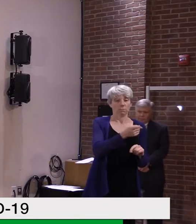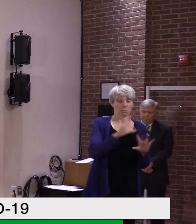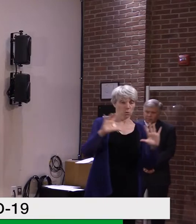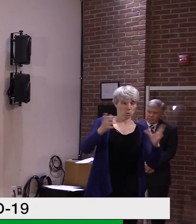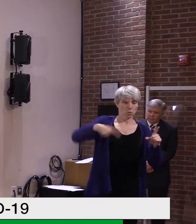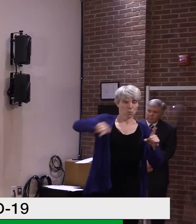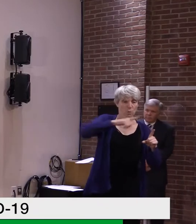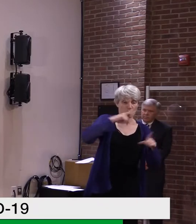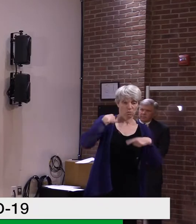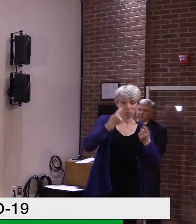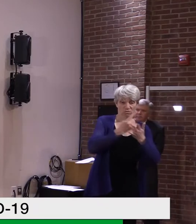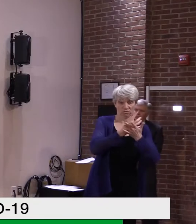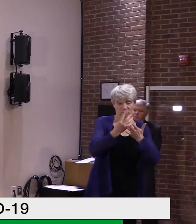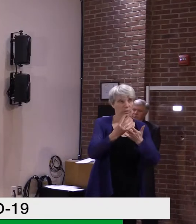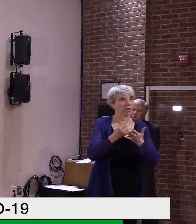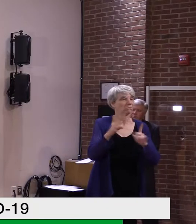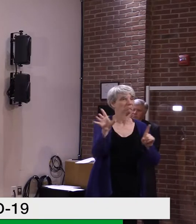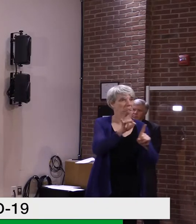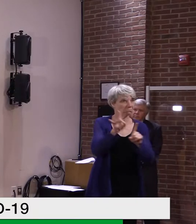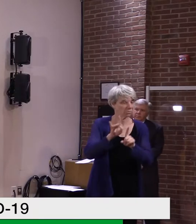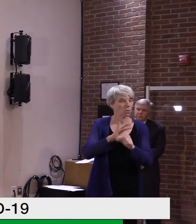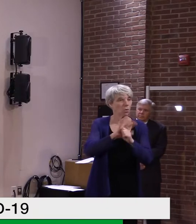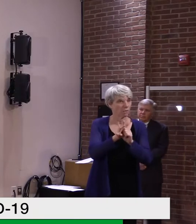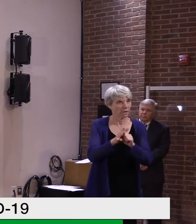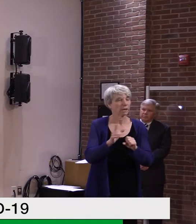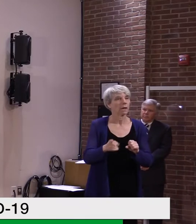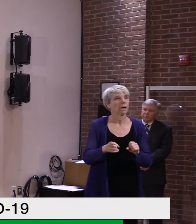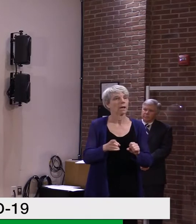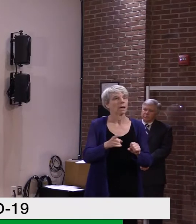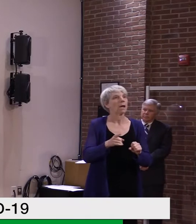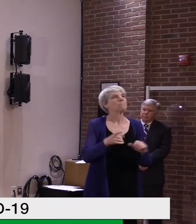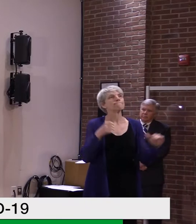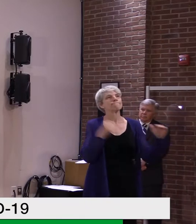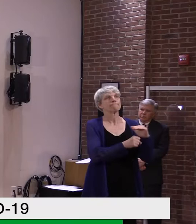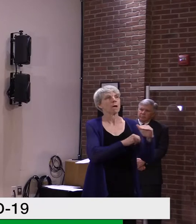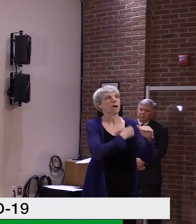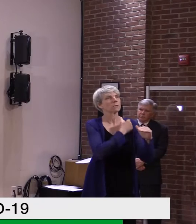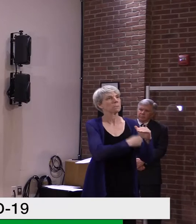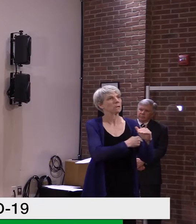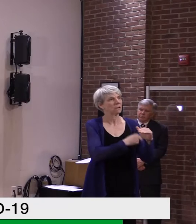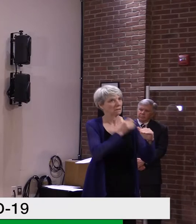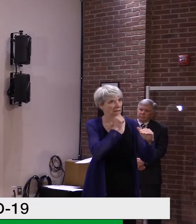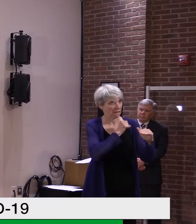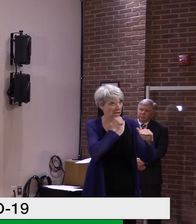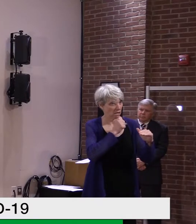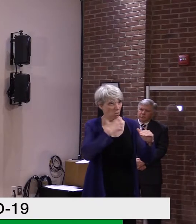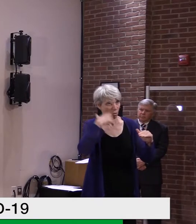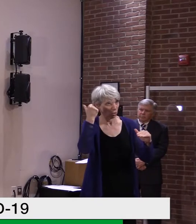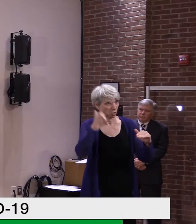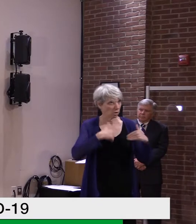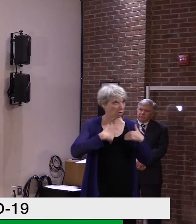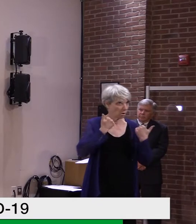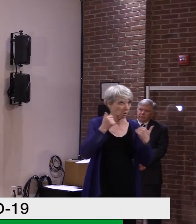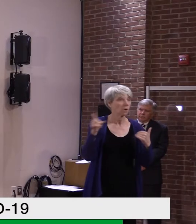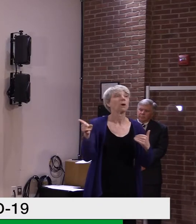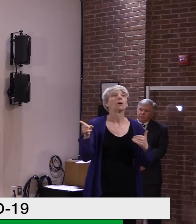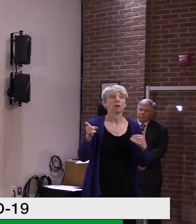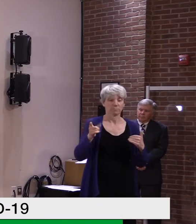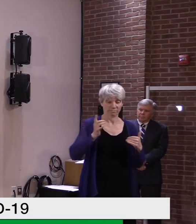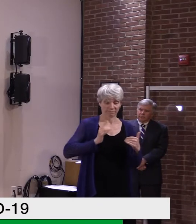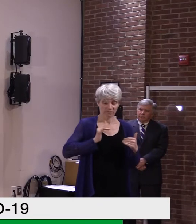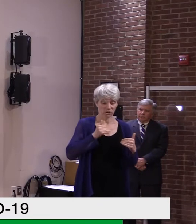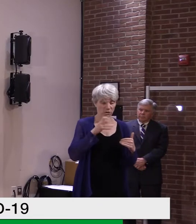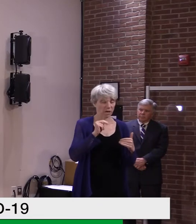do you have a sense of the median age of hospitalization? Yeah, so that's trended down as well. You know, back in January, it